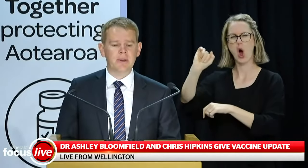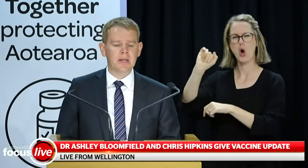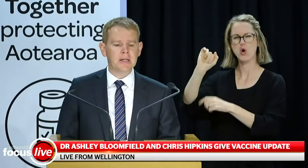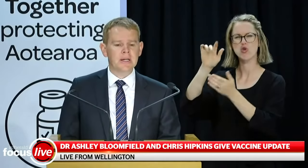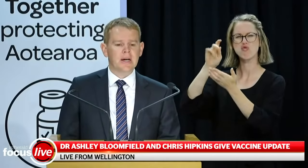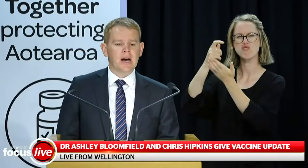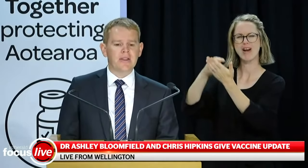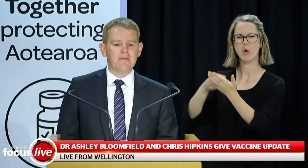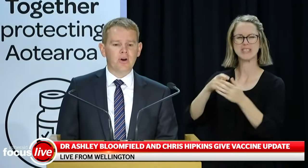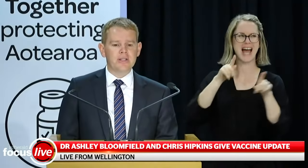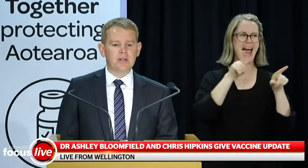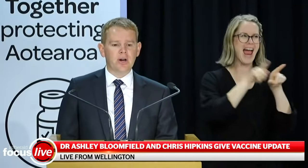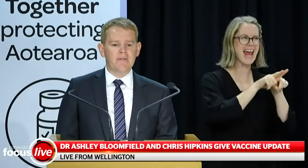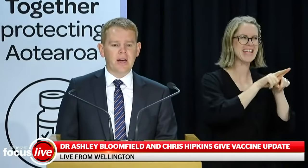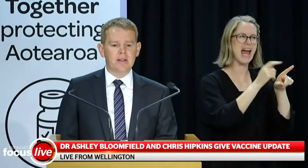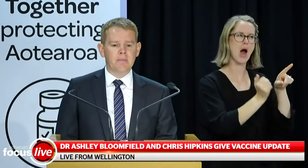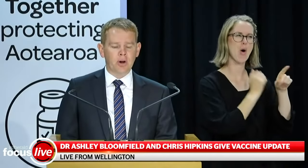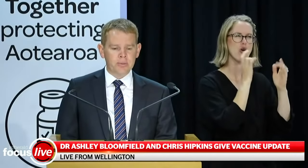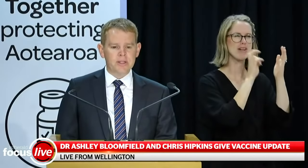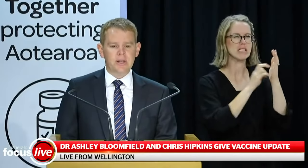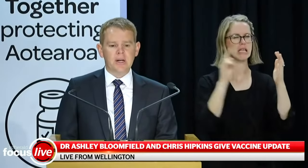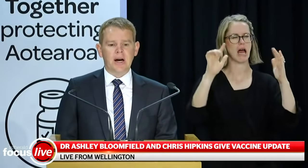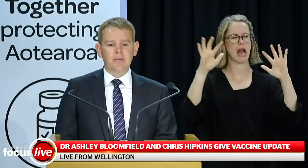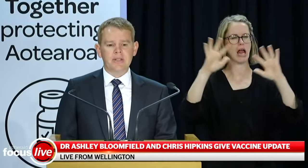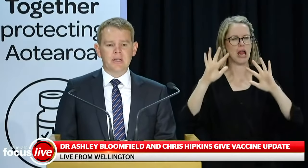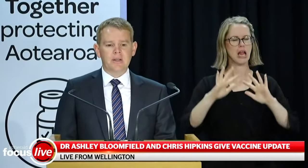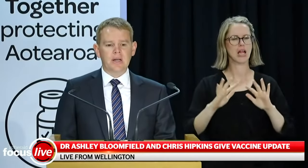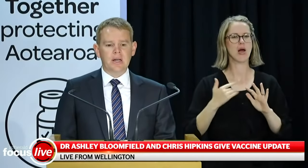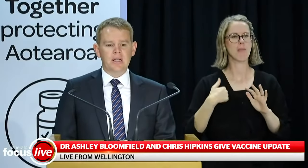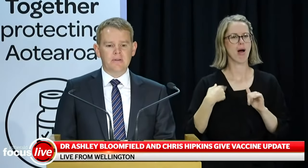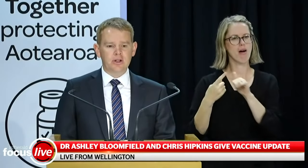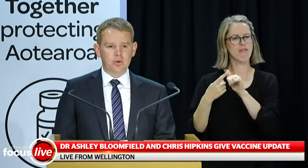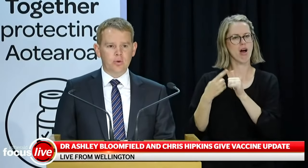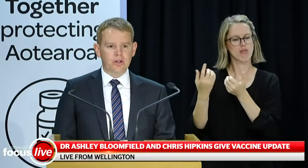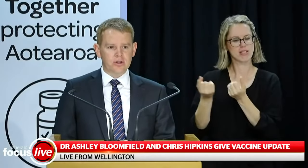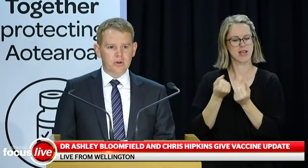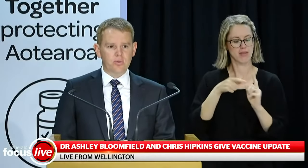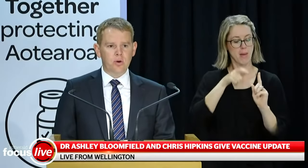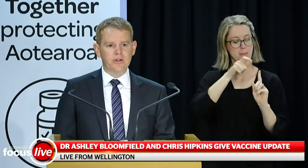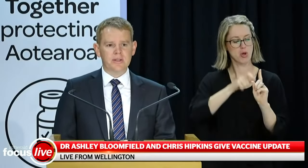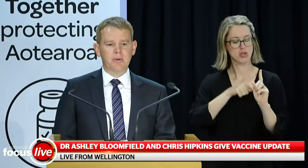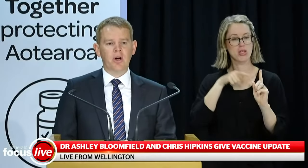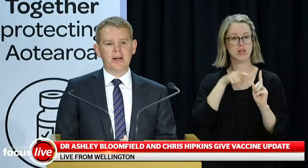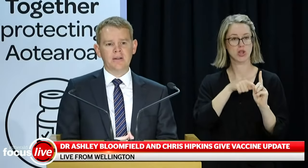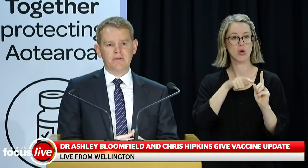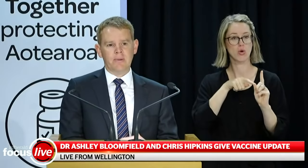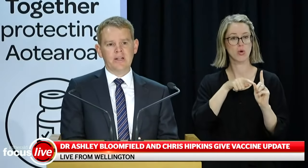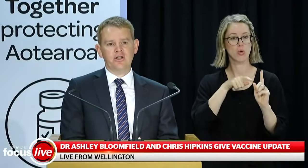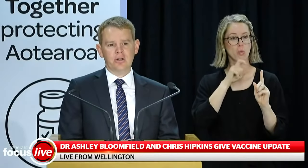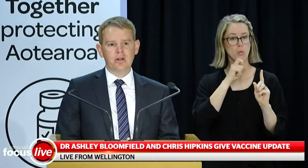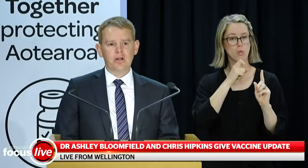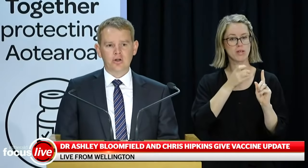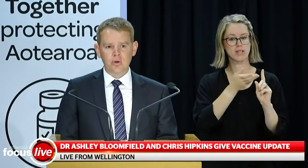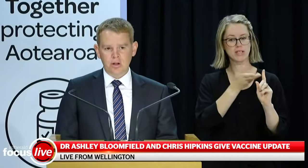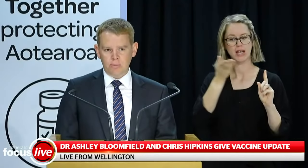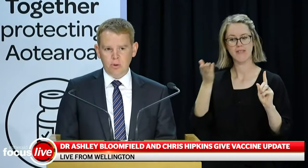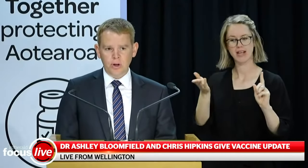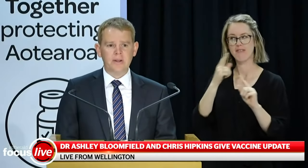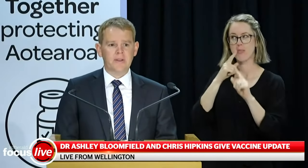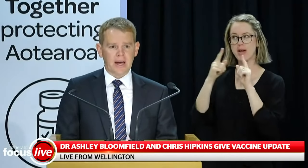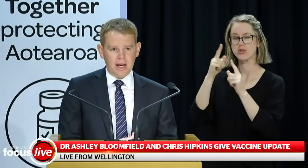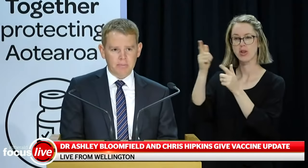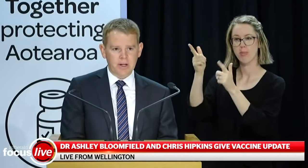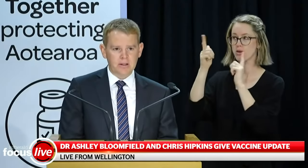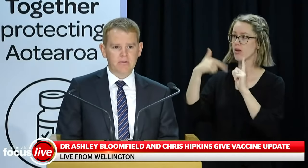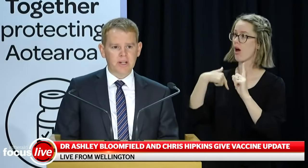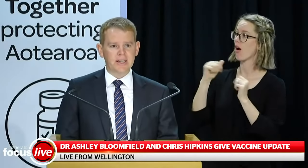record keeping. The advice that I have had at the moment is that the individual concerned was supplying information to their employer